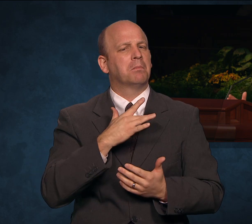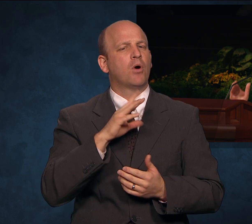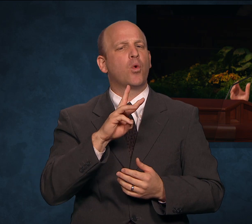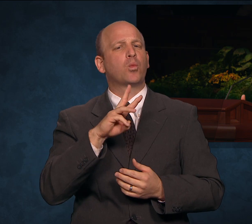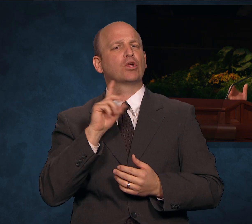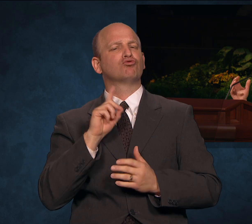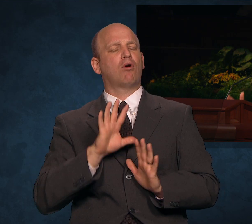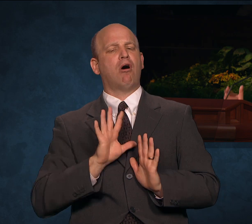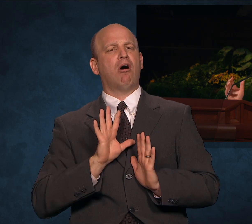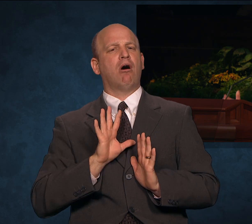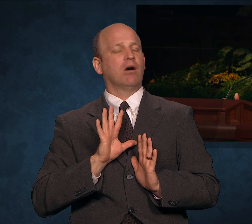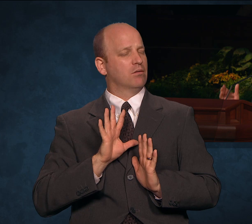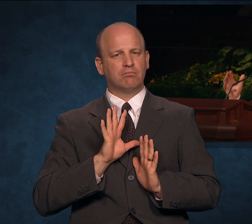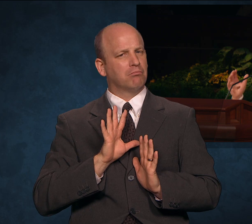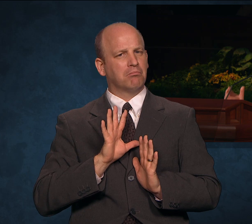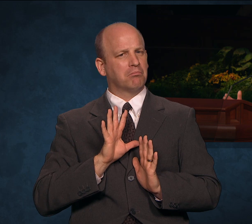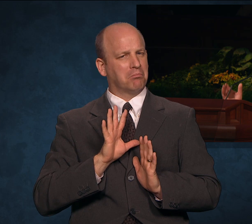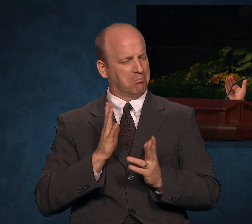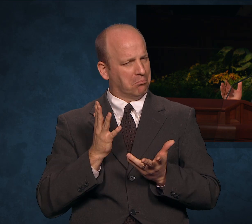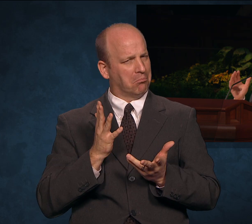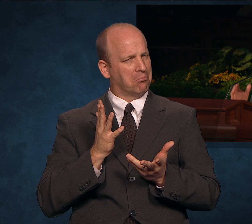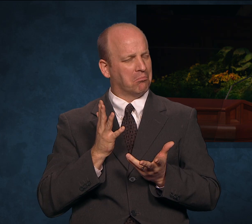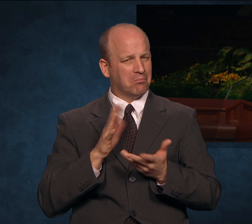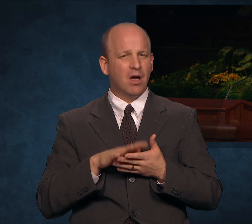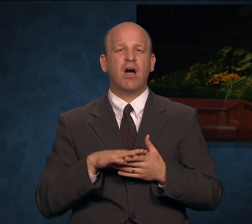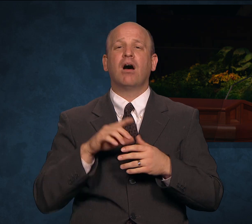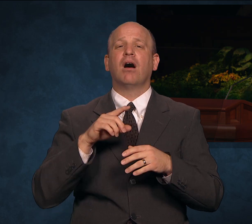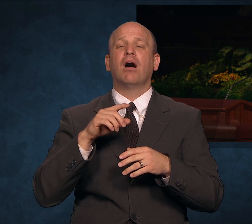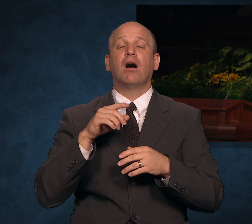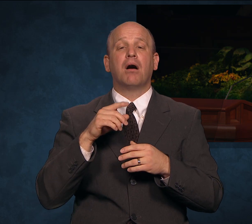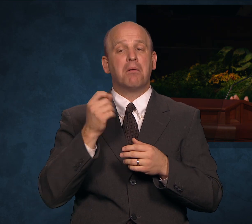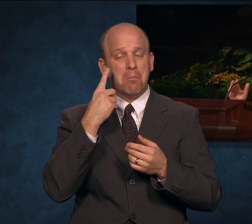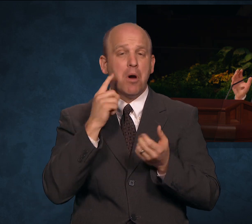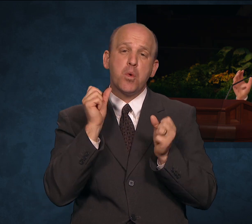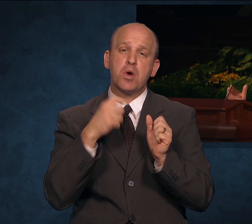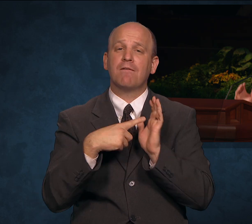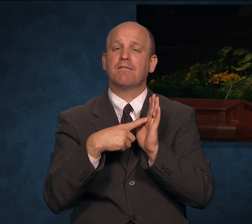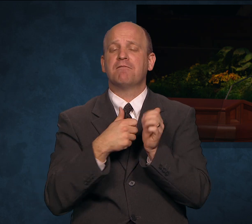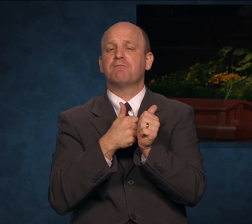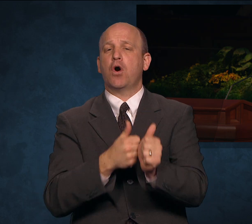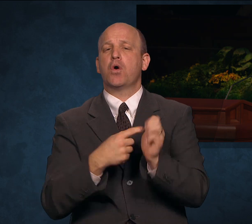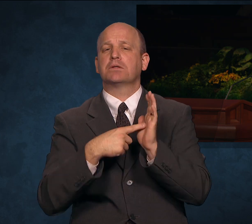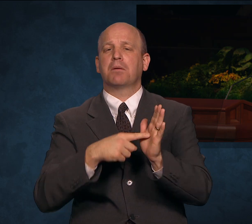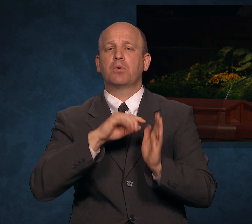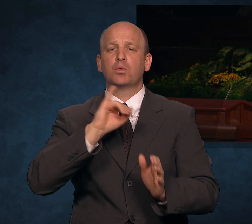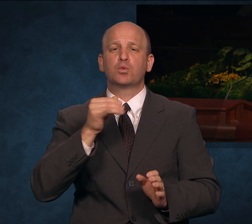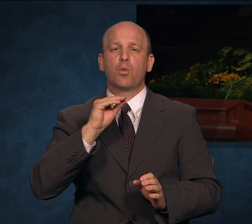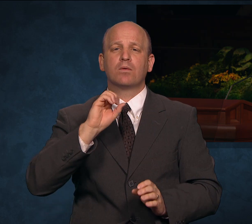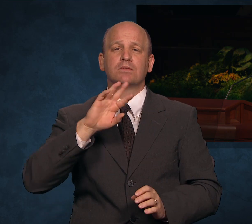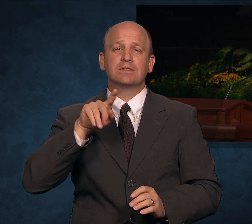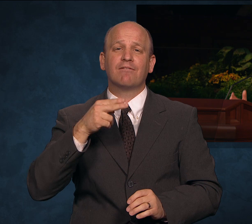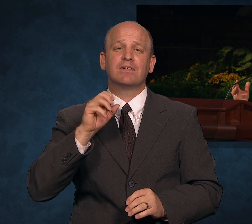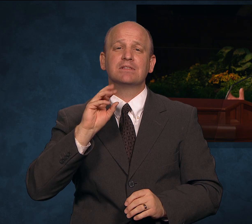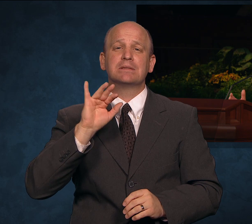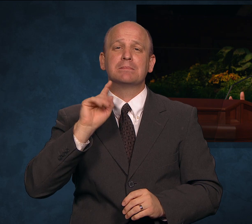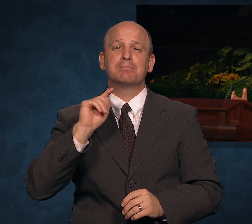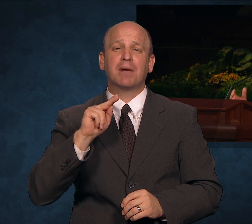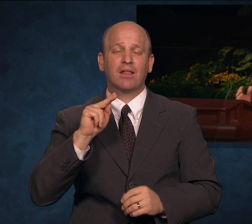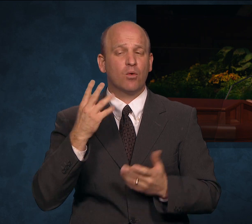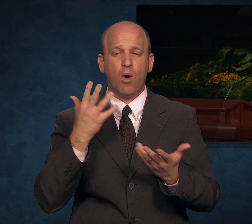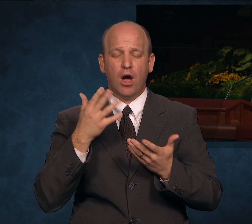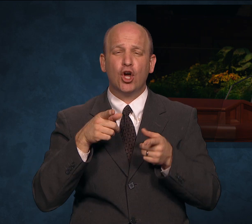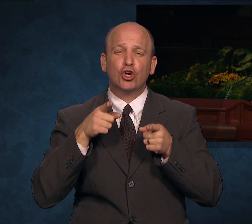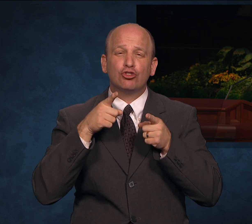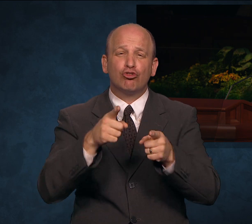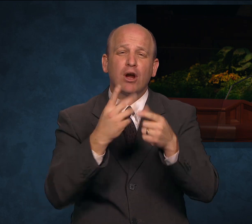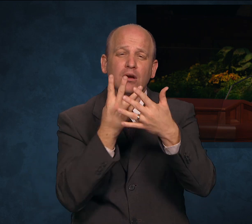like the Prophet Joseph Smith who while a prisoner in miserable conditions in Liberty Jail pent these